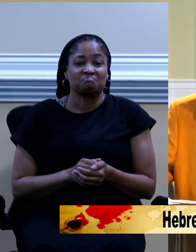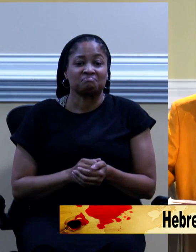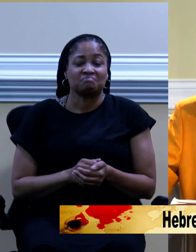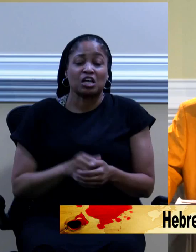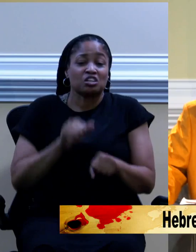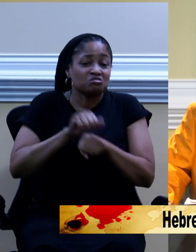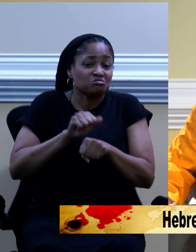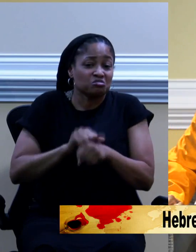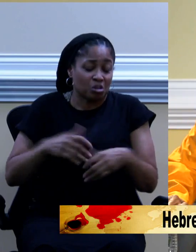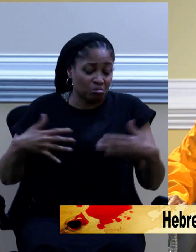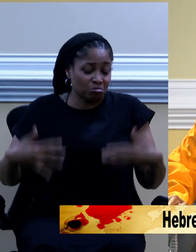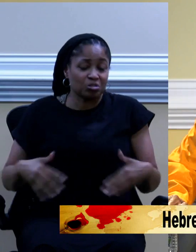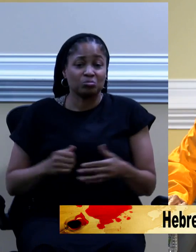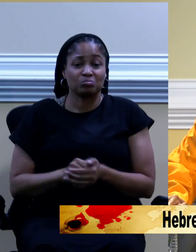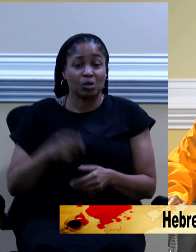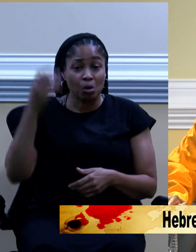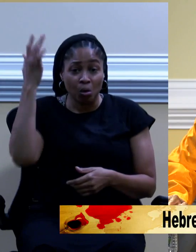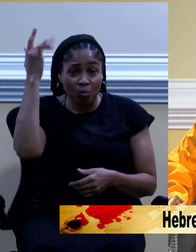Because you're going to the lake of fire.